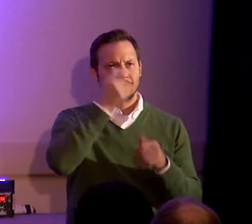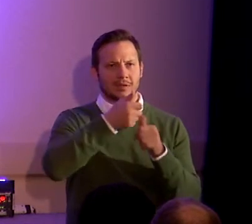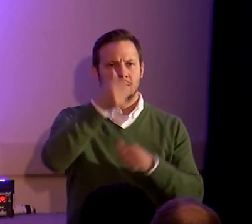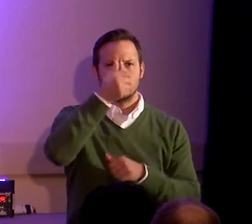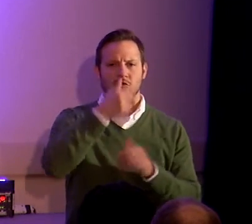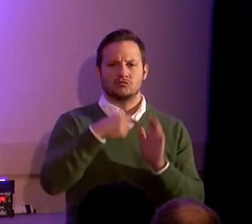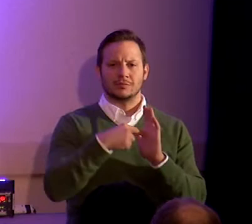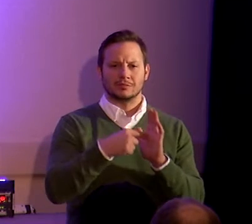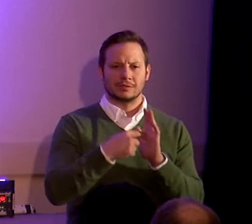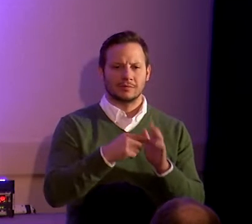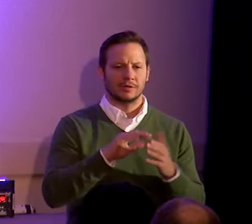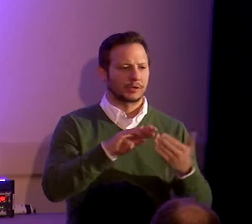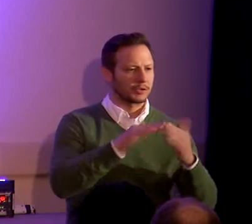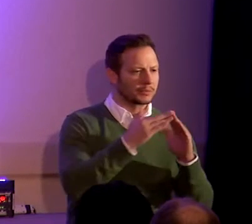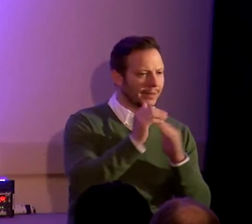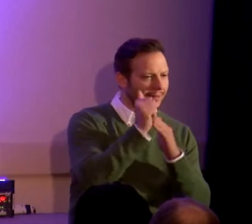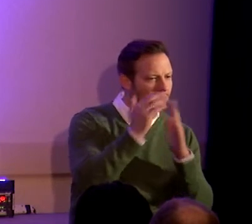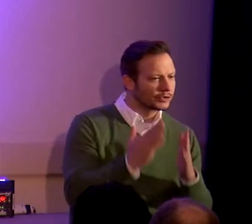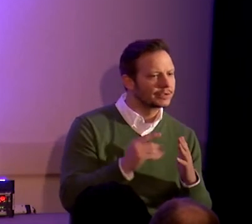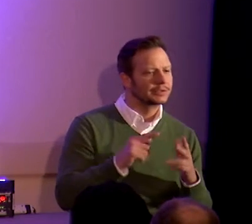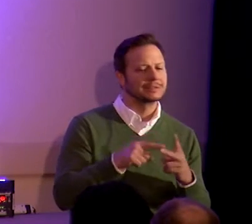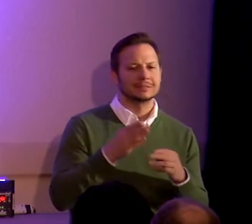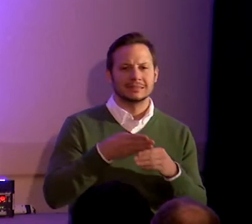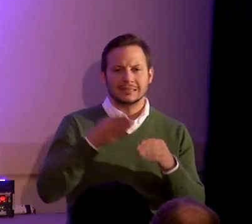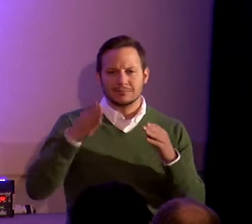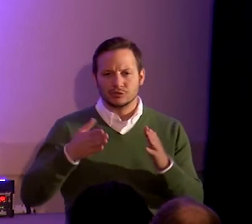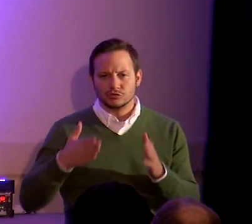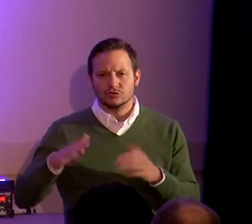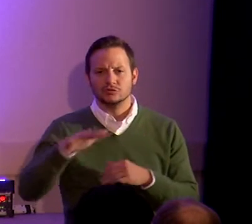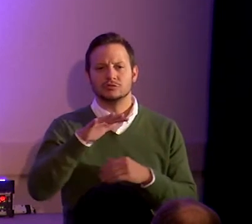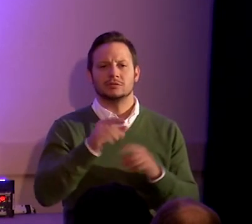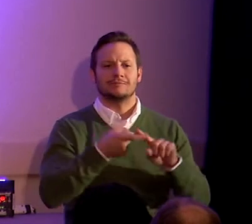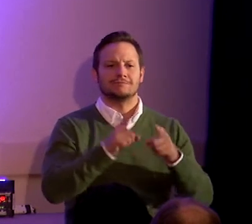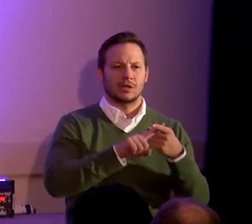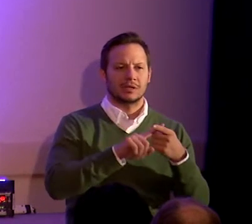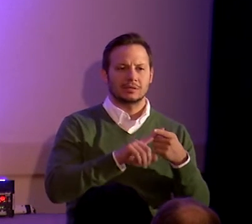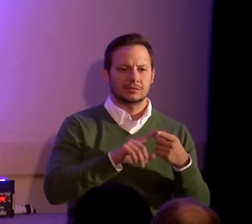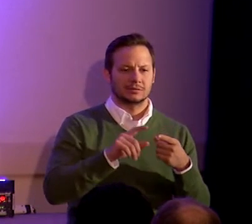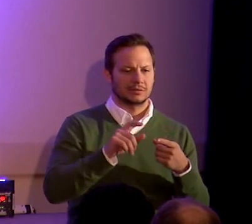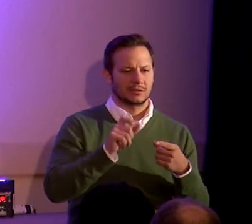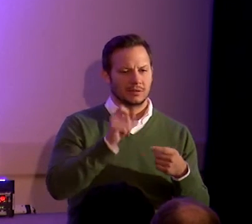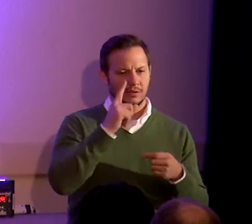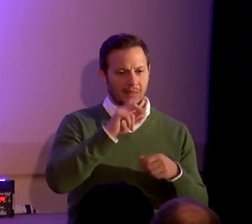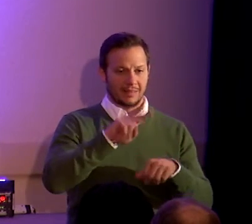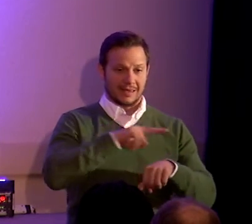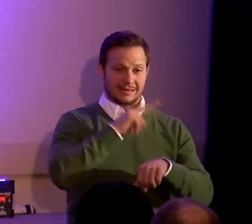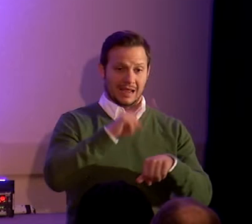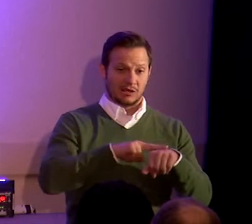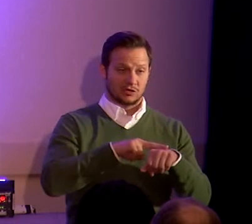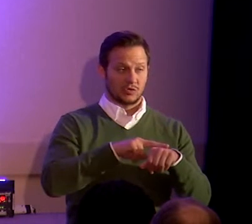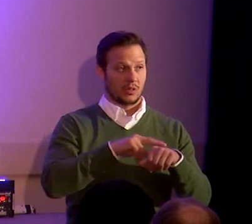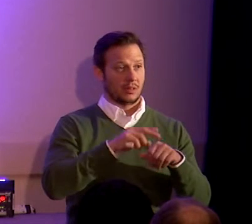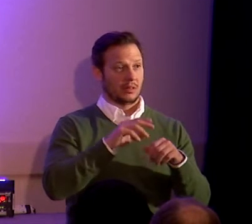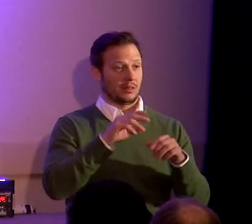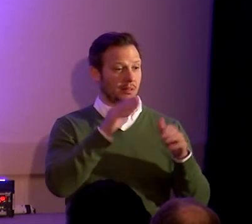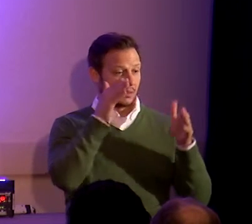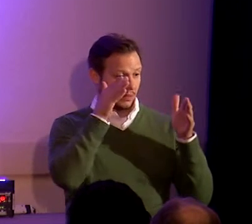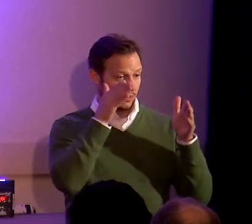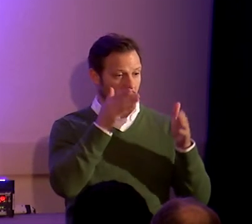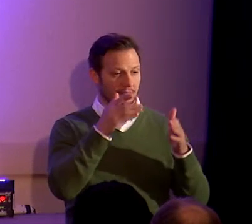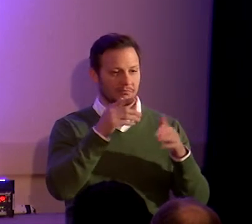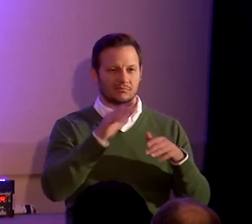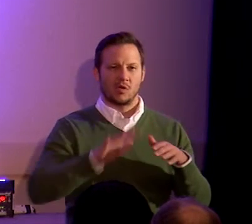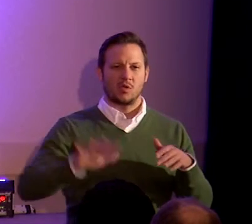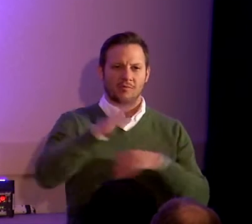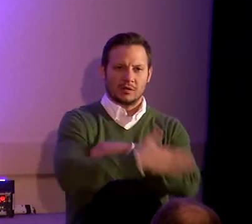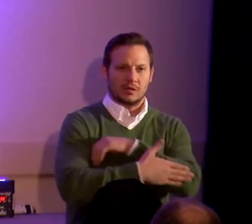Their community leaders, their neighbors, or their friends. The national media attention around the invocation I offered provided a kind of representation that our